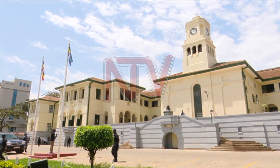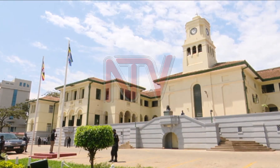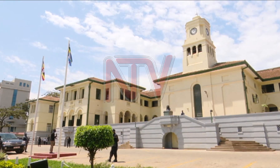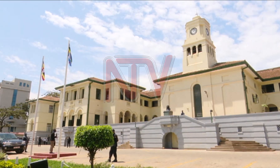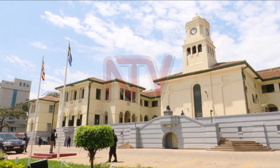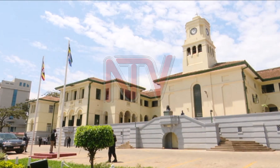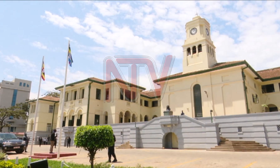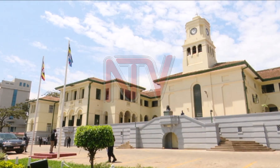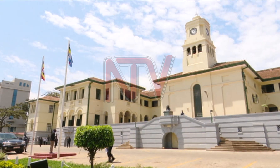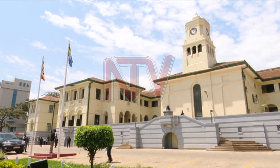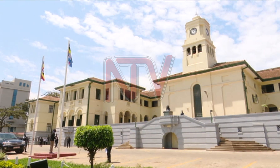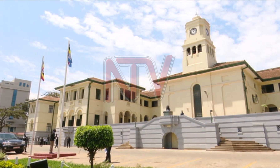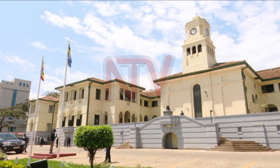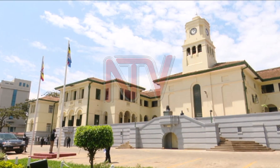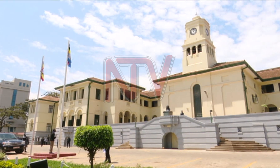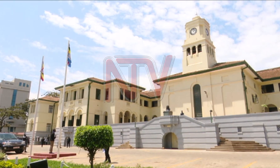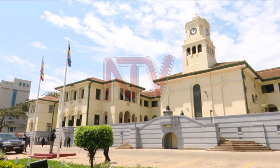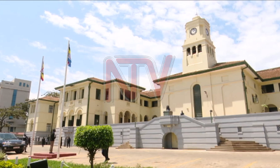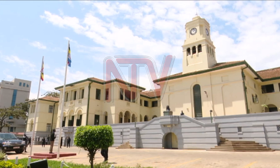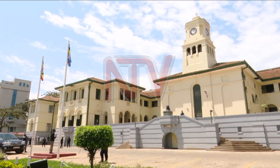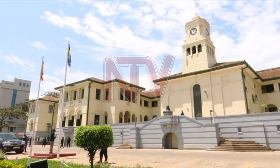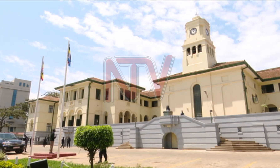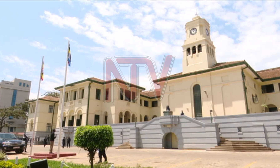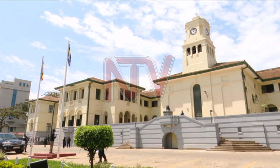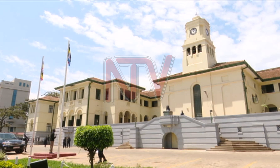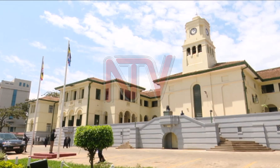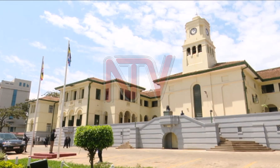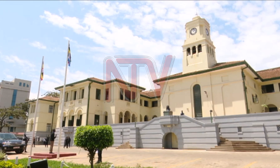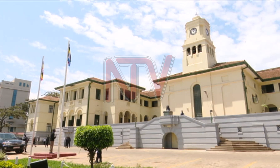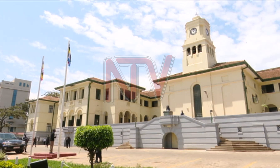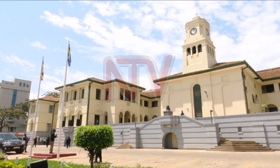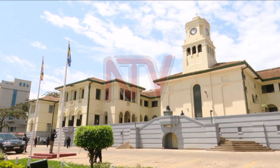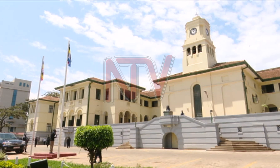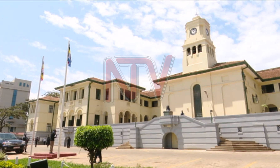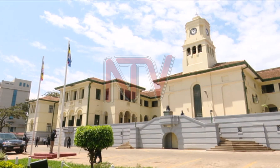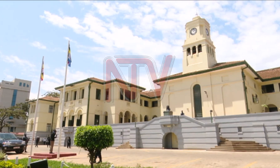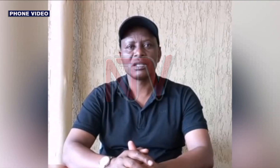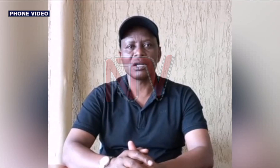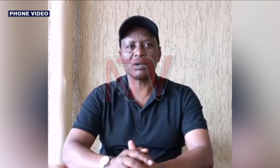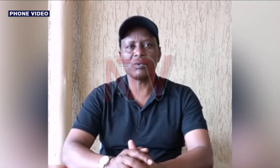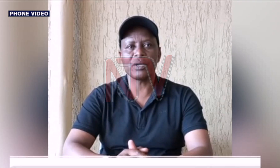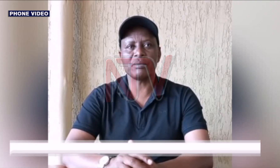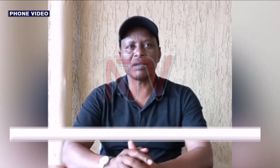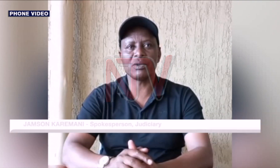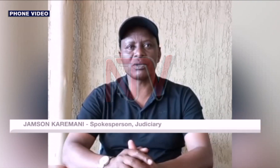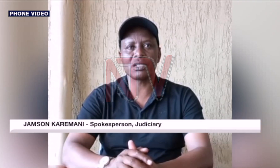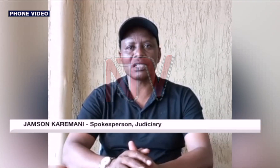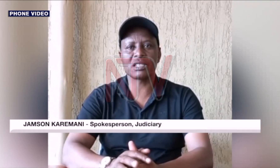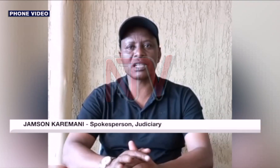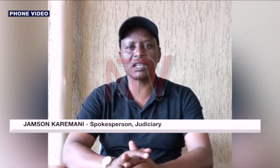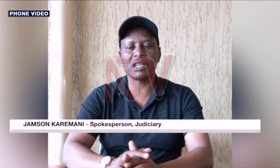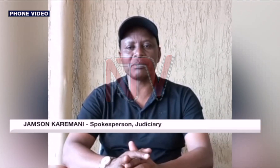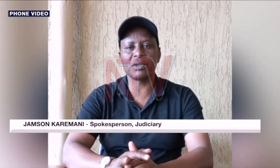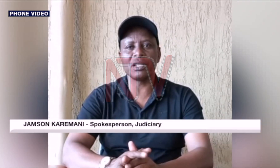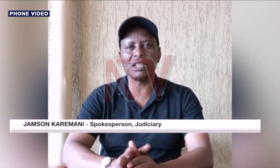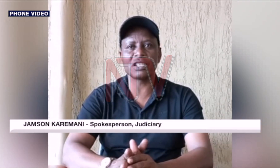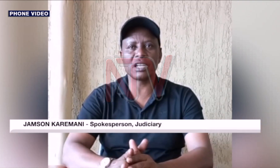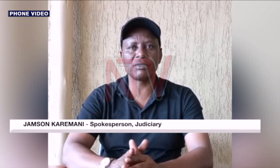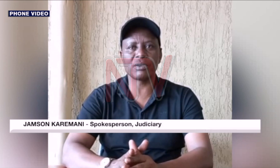provide services to those with hearing impairments when they seek services. We may not necessarily deploy in each and every